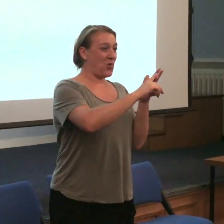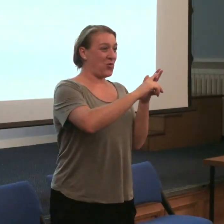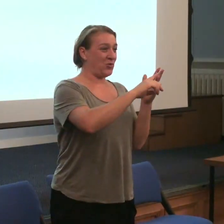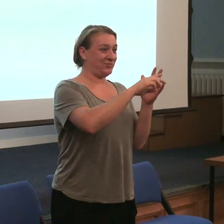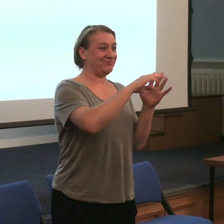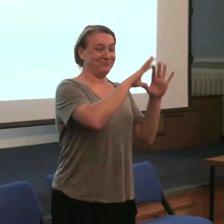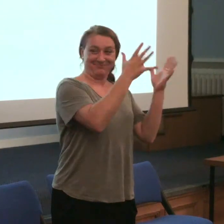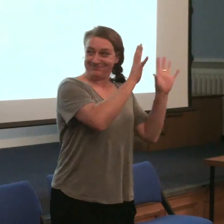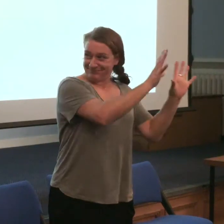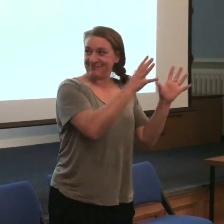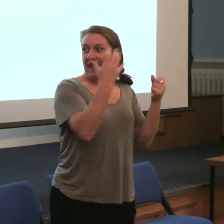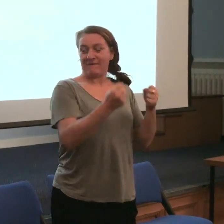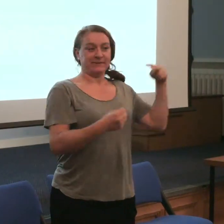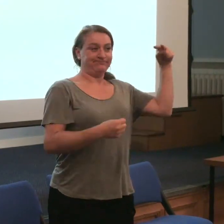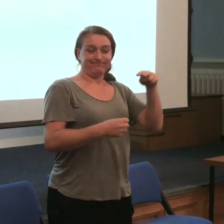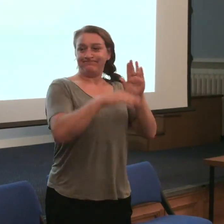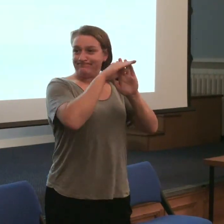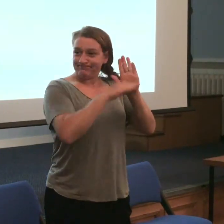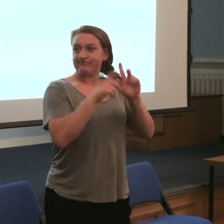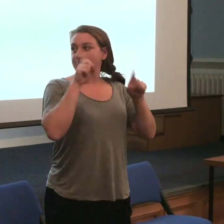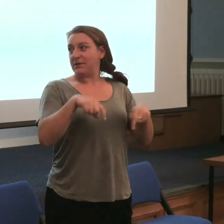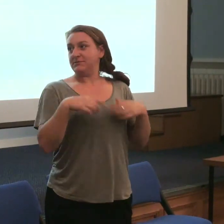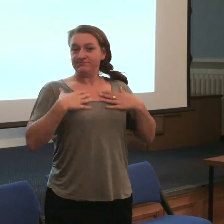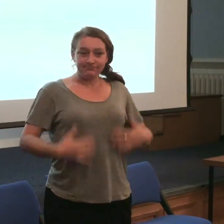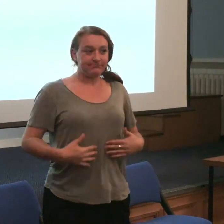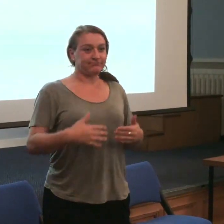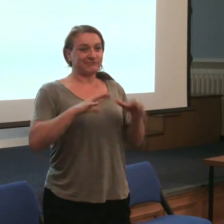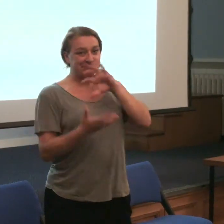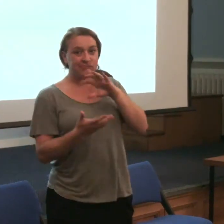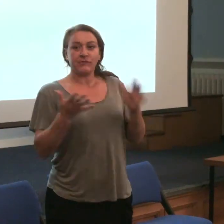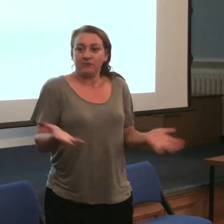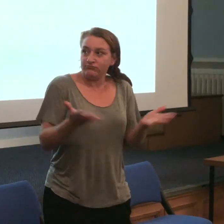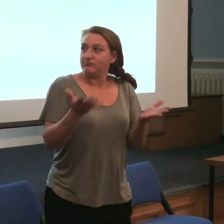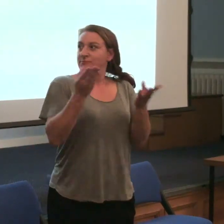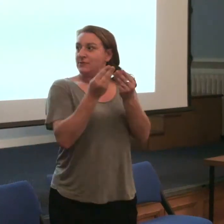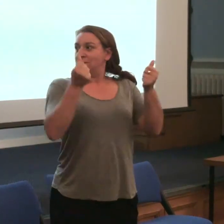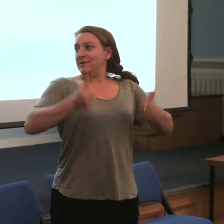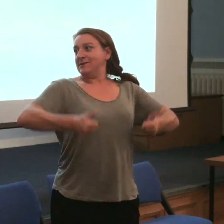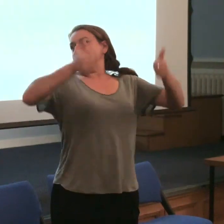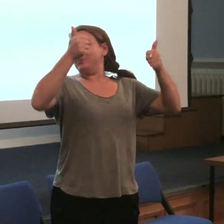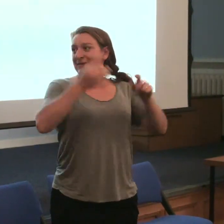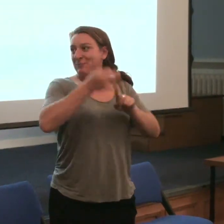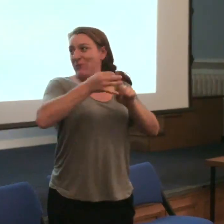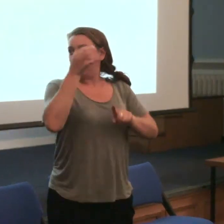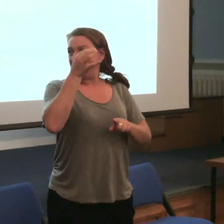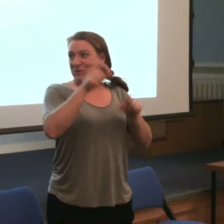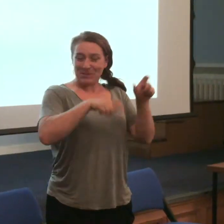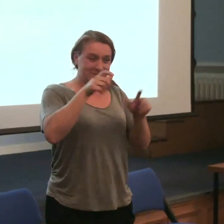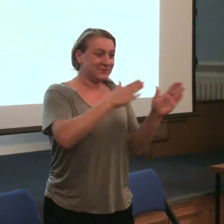Now, we're all familiar probably with the World Health Organization, and they have a particular take on what it means to be a healthy person and what